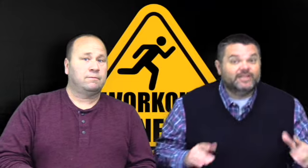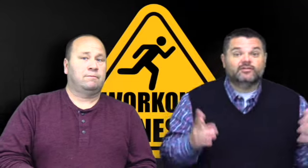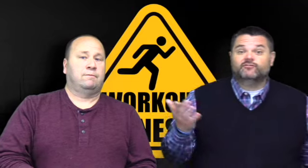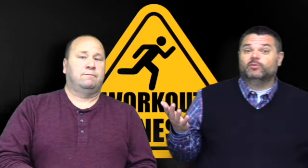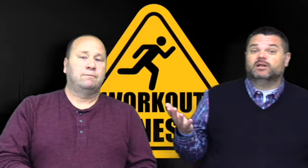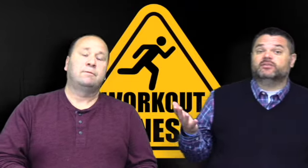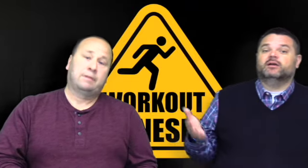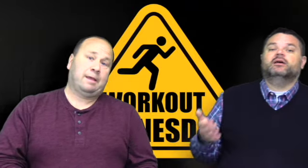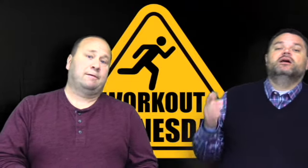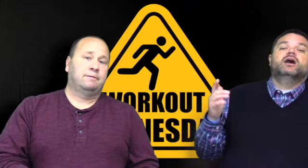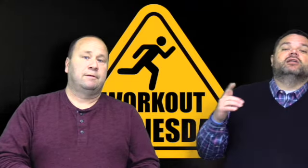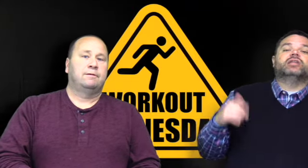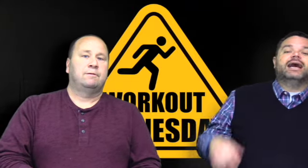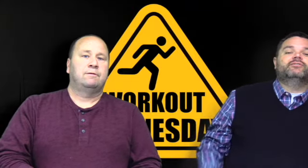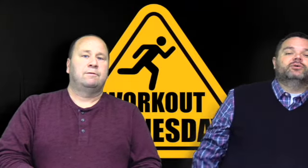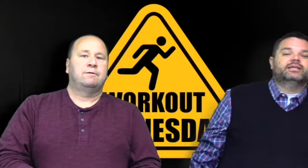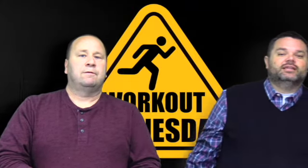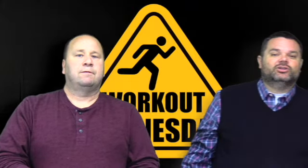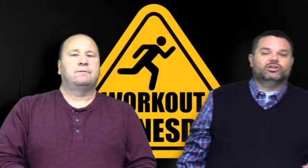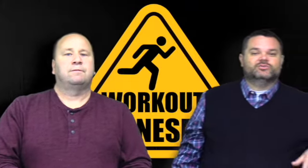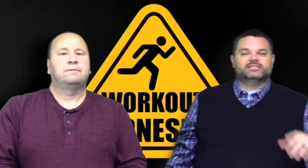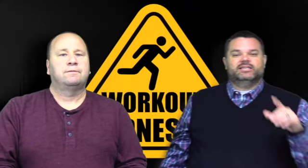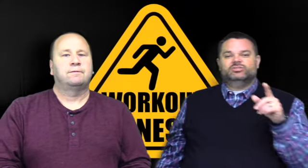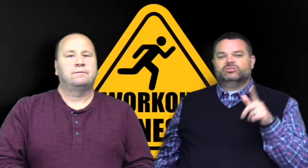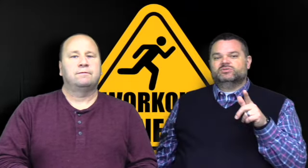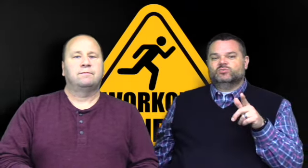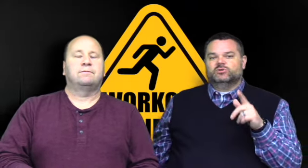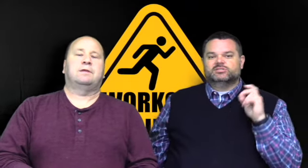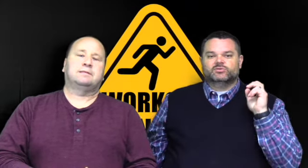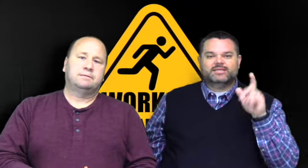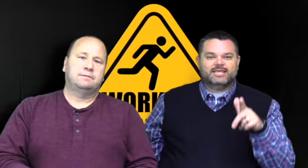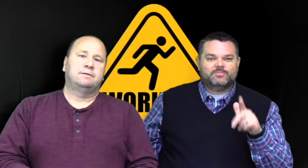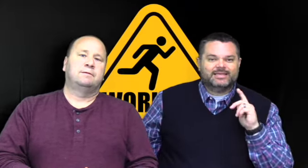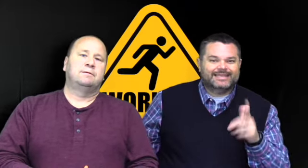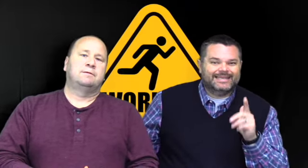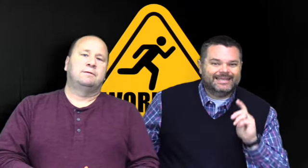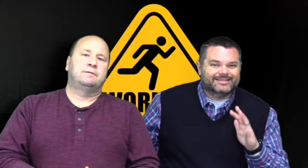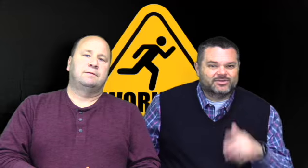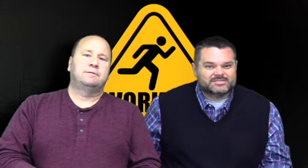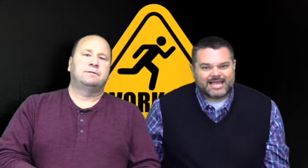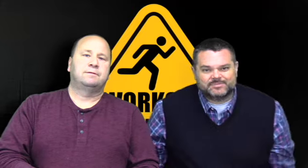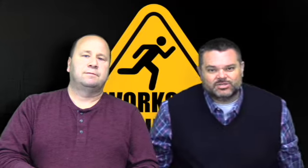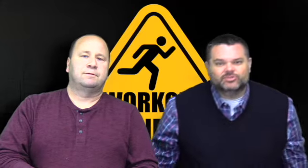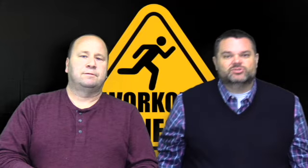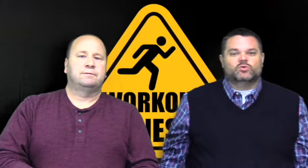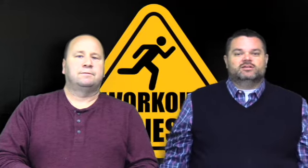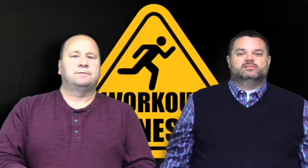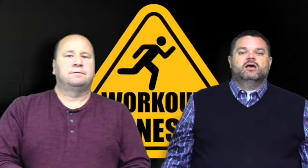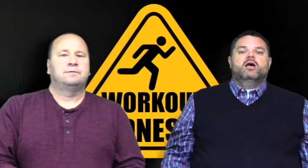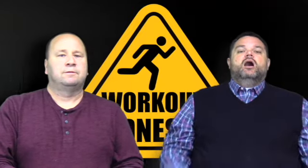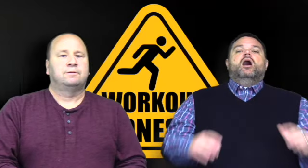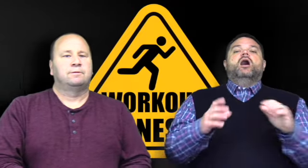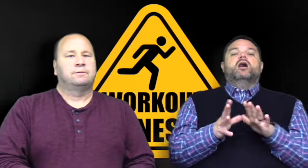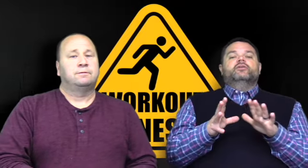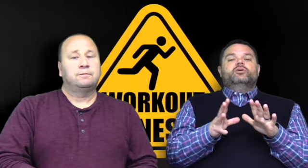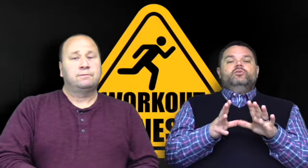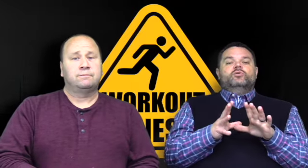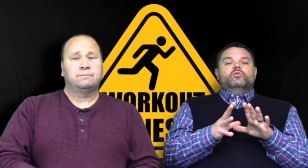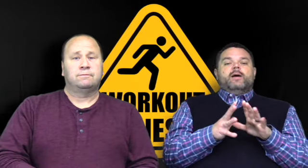and several earn even a full marathon. Yeah. A lot of you are getting close to each of those awards, so keep getting in those laps to earn those awards. All of you who